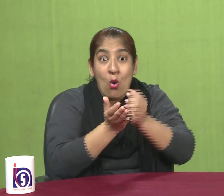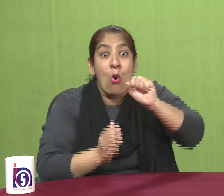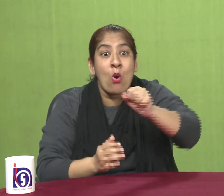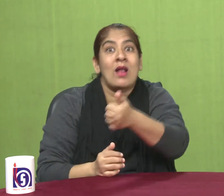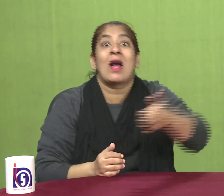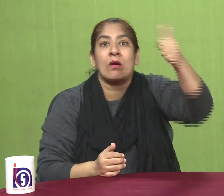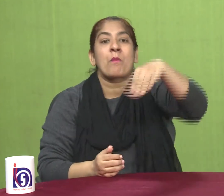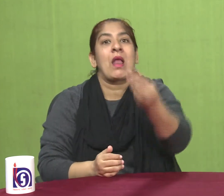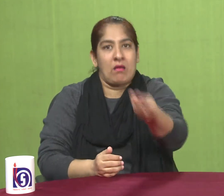Then,